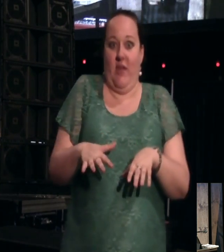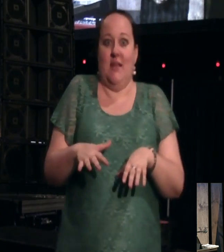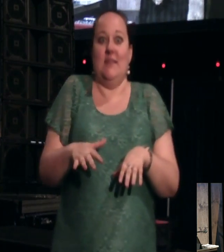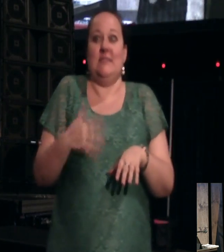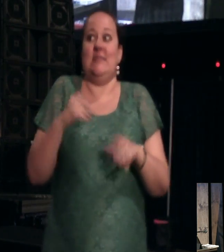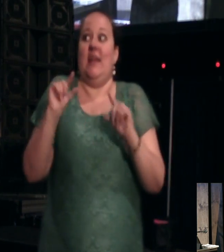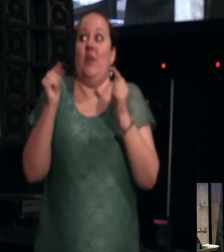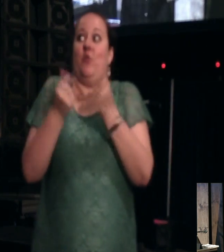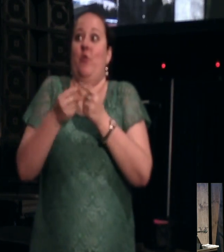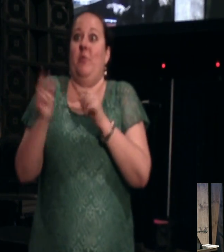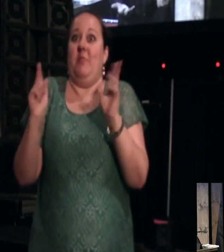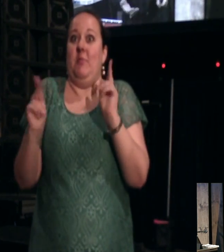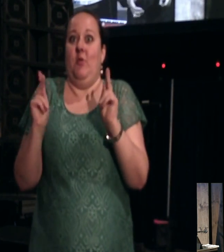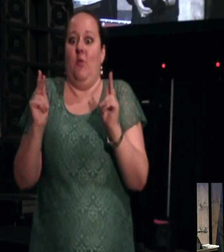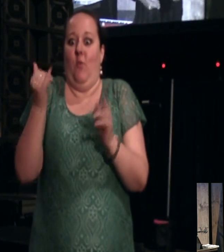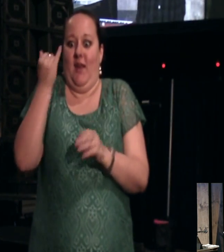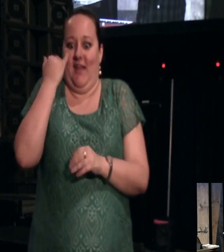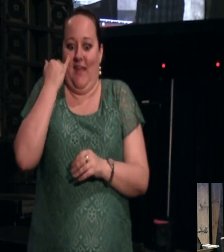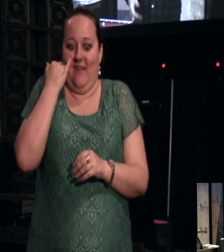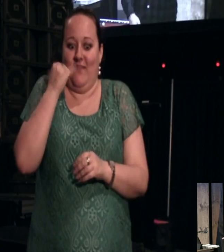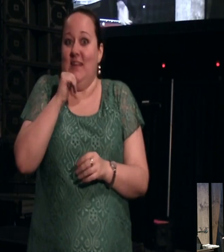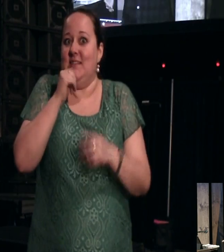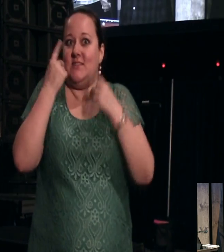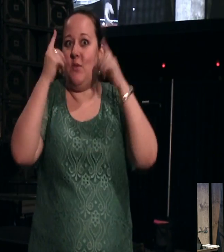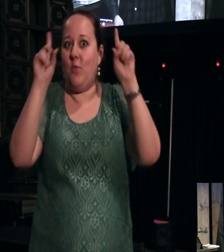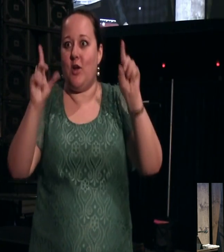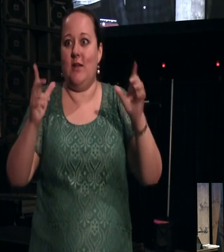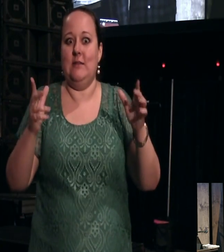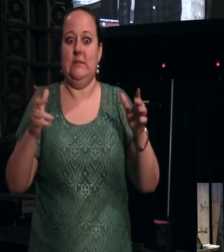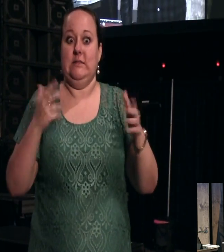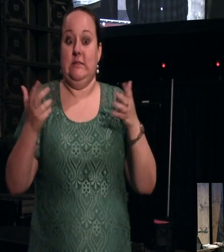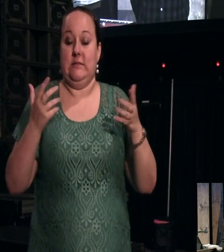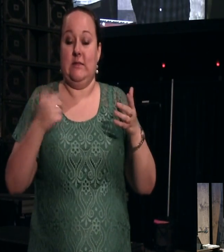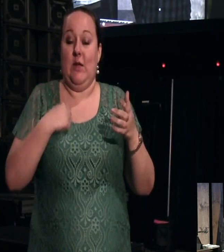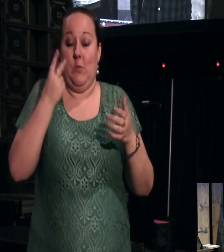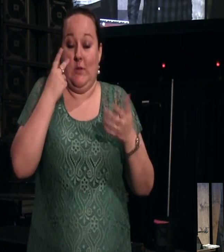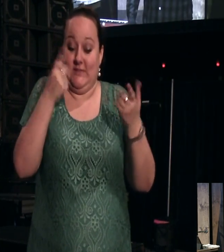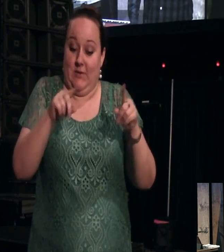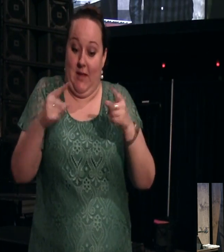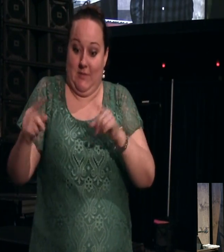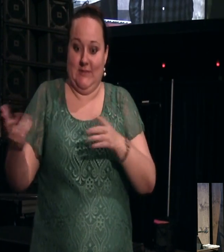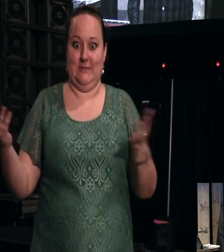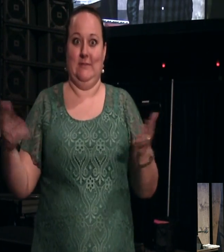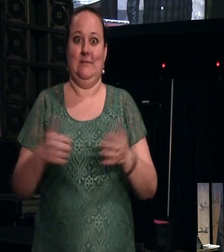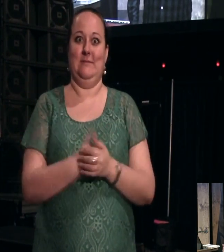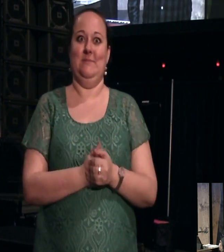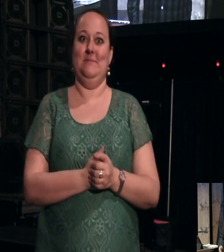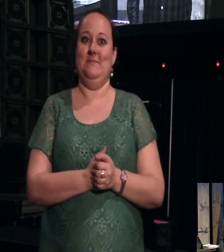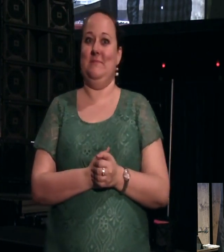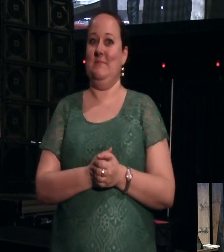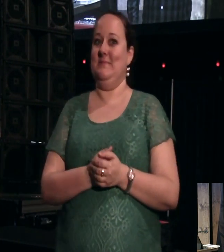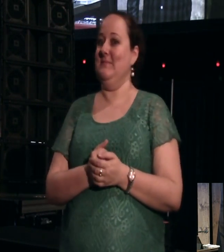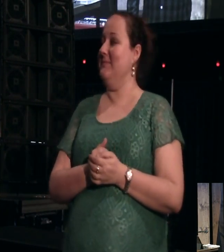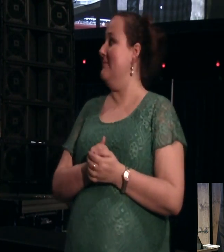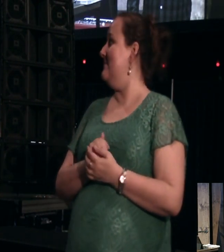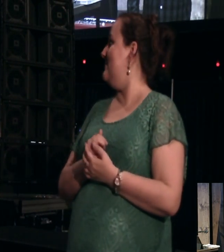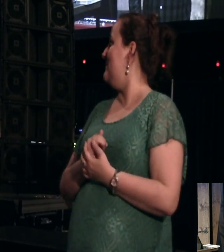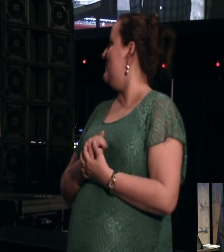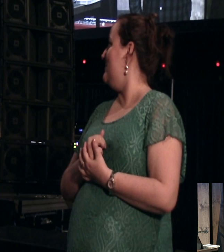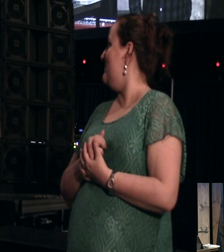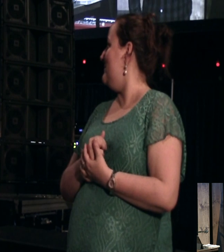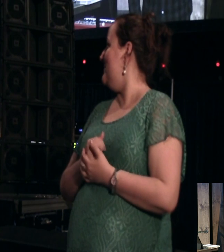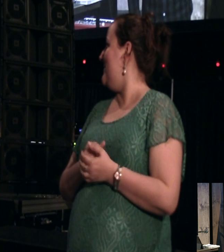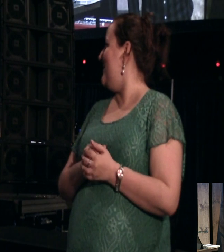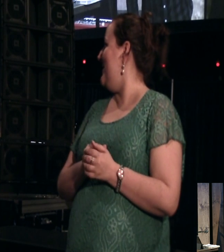balloon, and I always get nervous inflating a balloon in front of a group of people because it's like, well, what if it doesn't work? So anyway, we'll see what